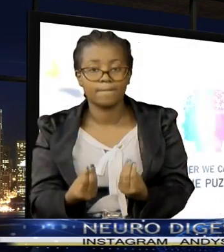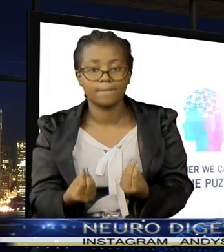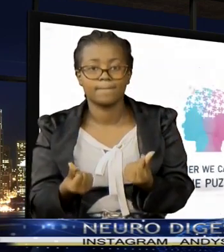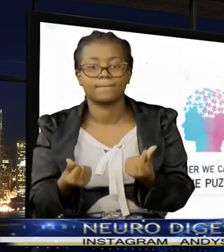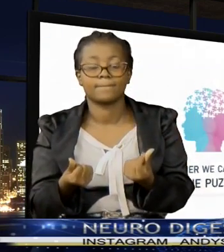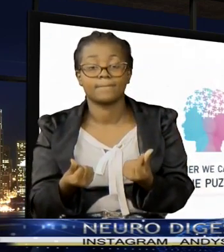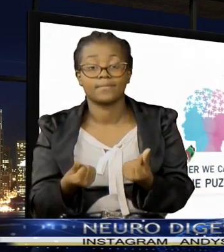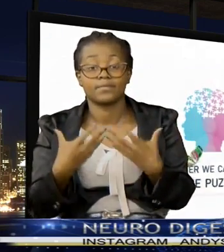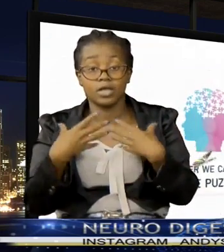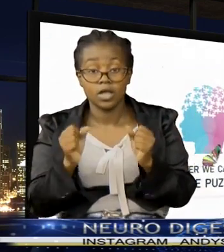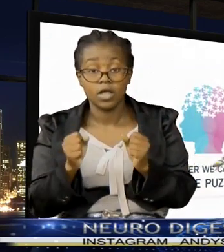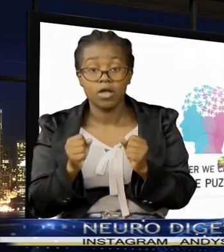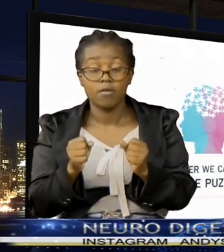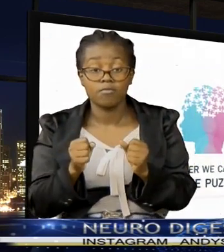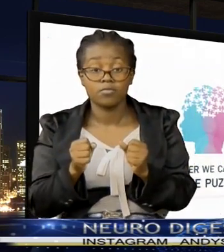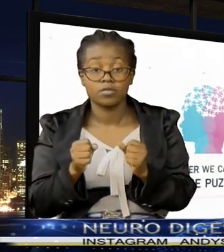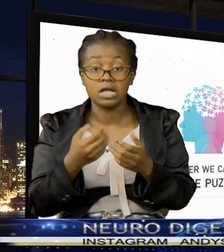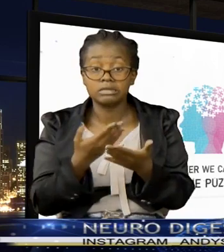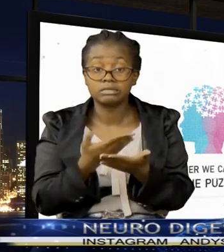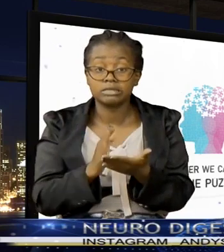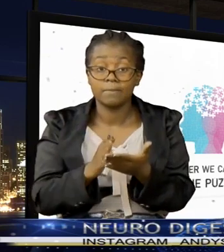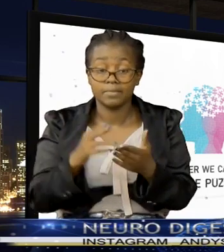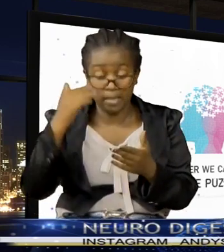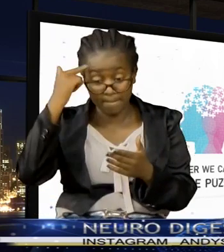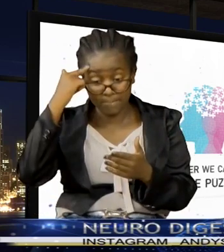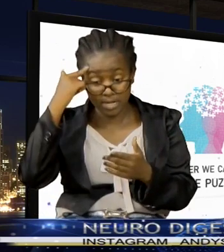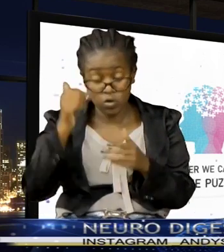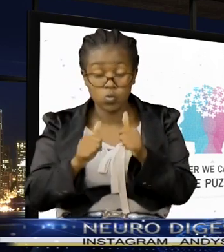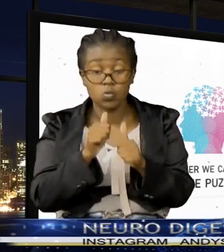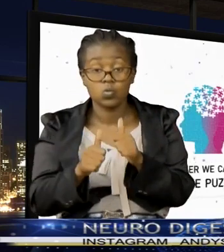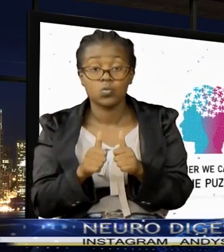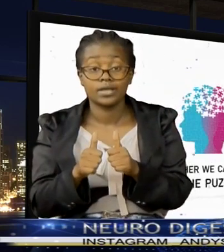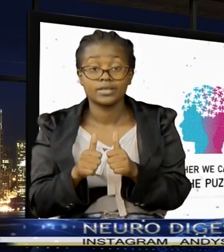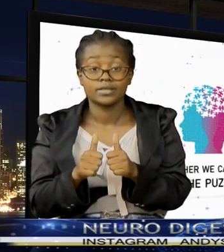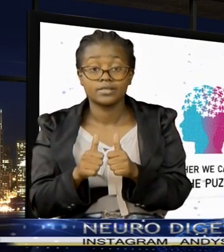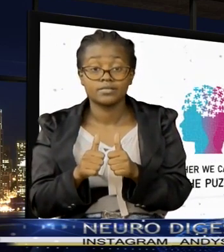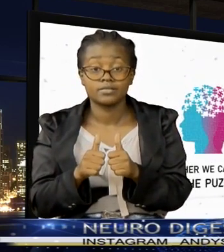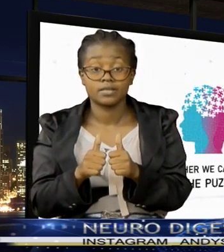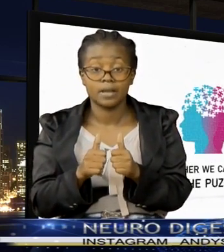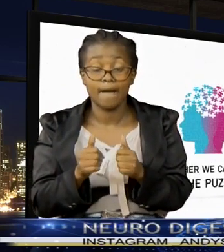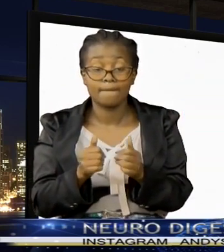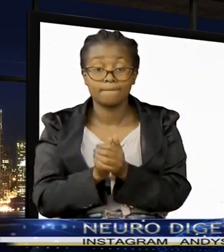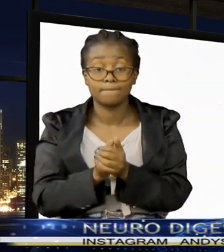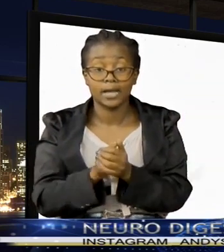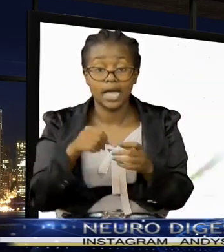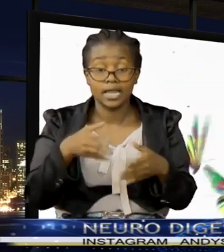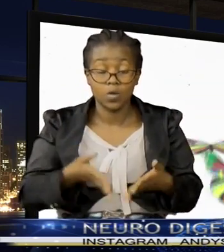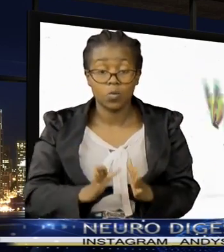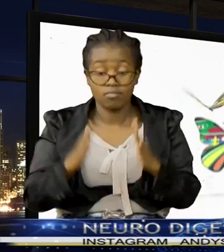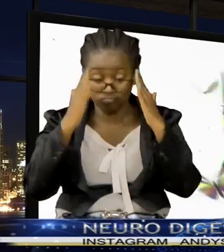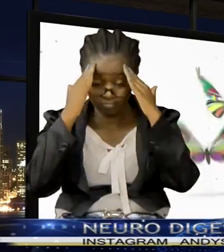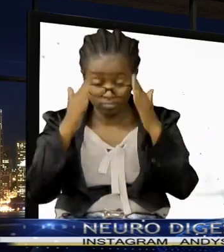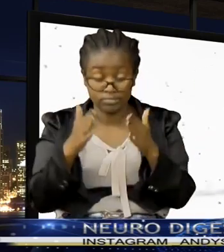condition involving biologically active substances in the brain that exhibit a persistent pattern of